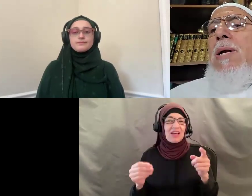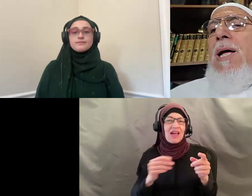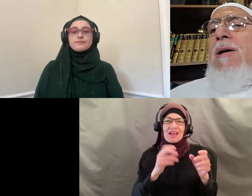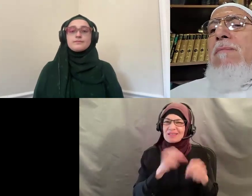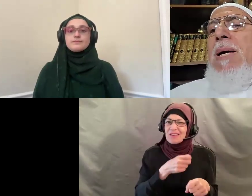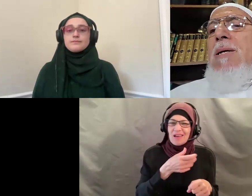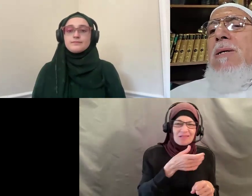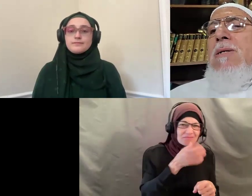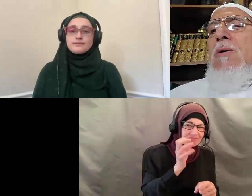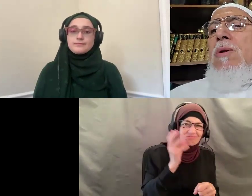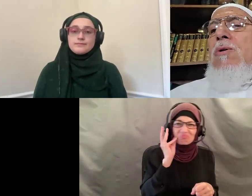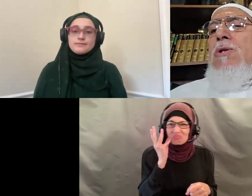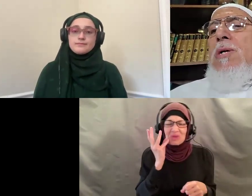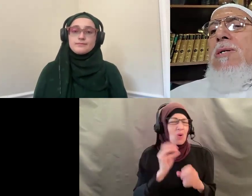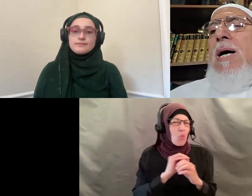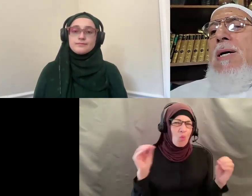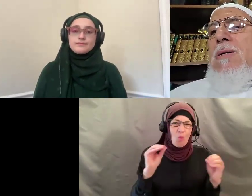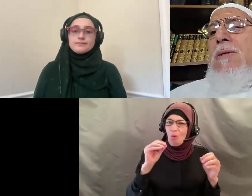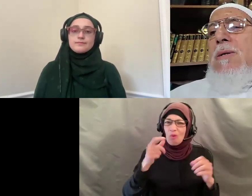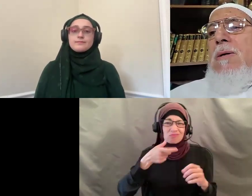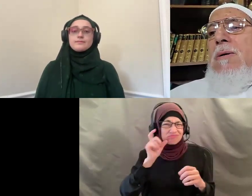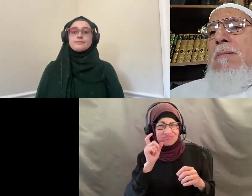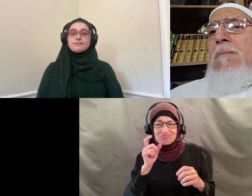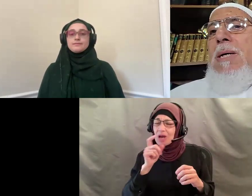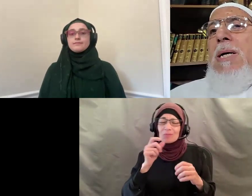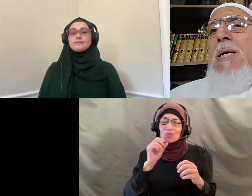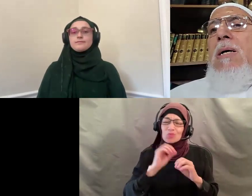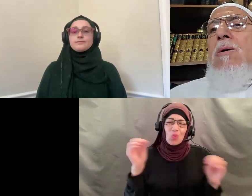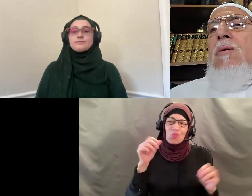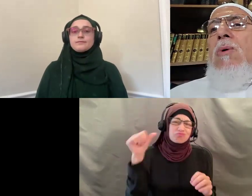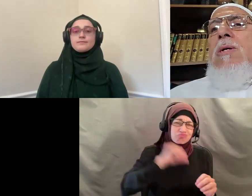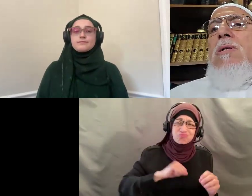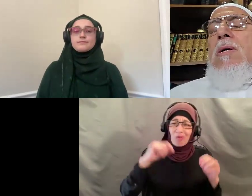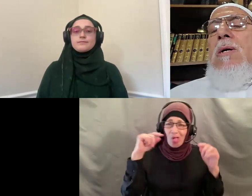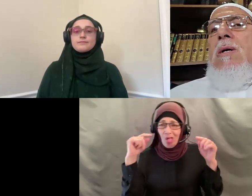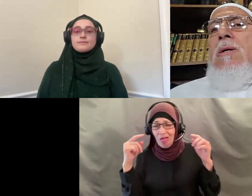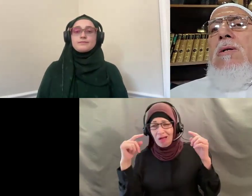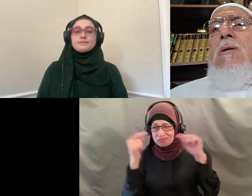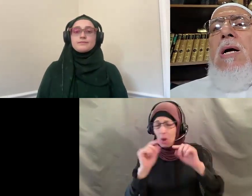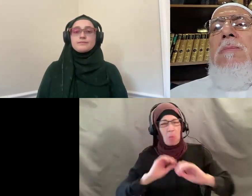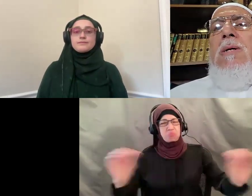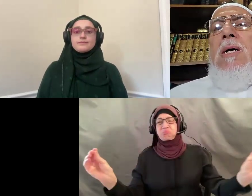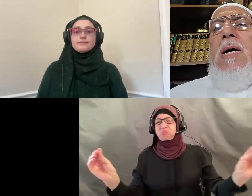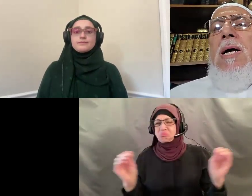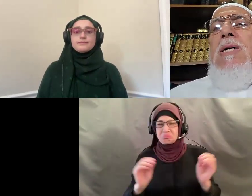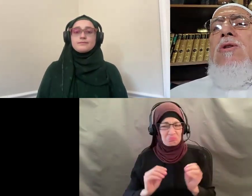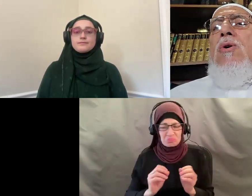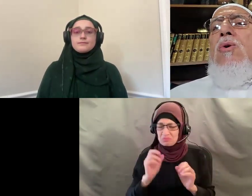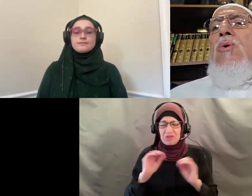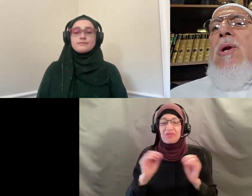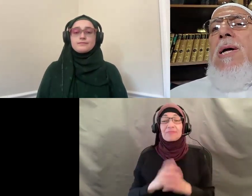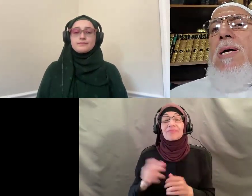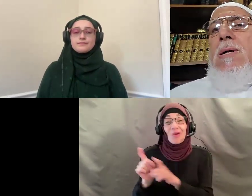And they will have maidens with gorgeous eyes, meaning what is described